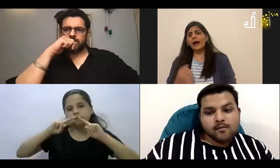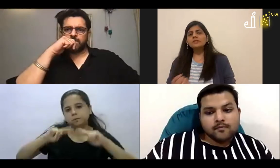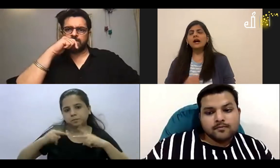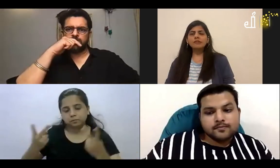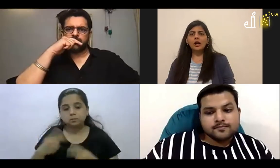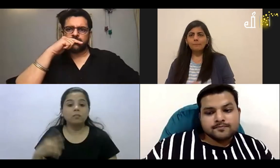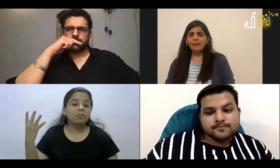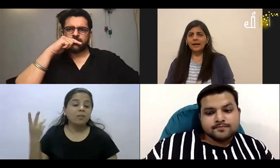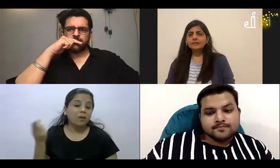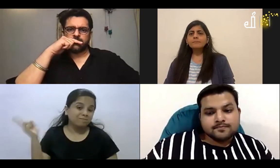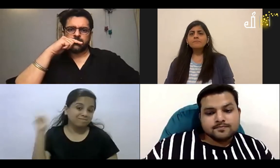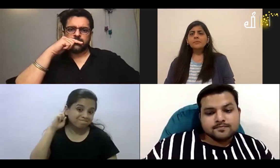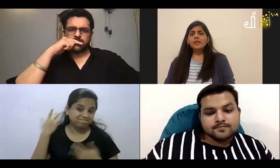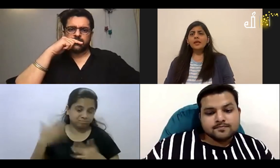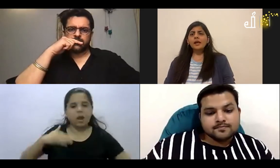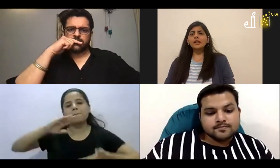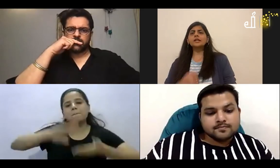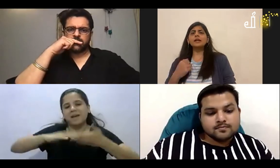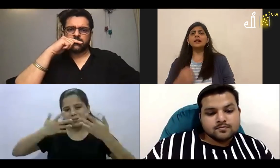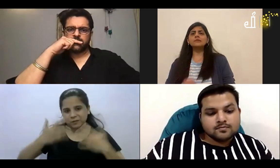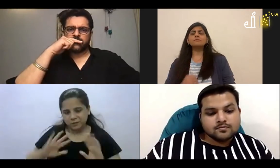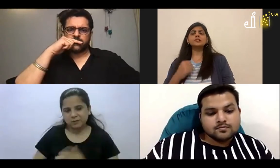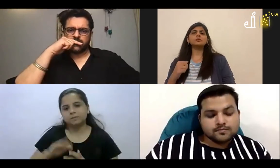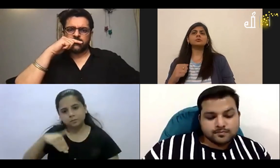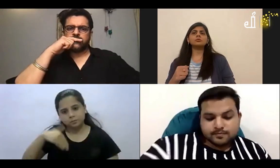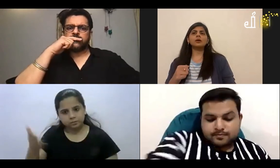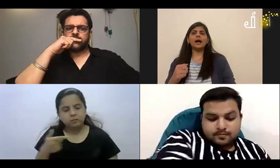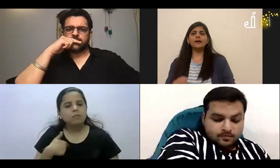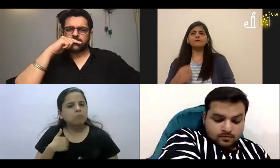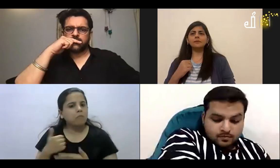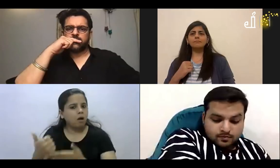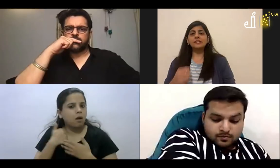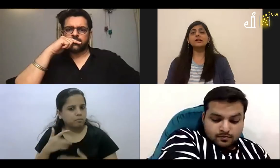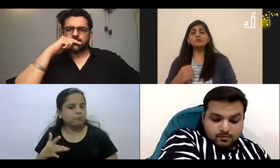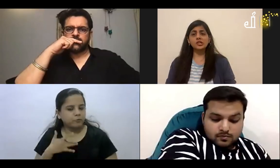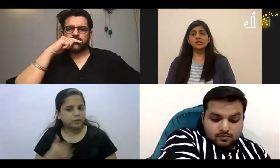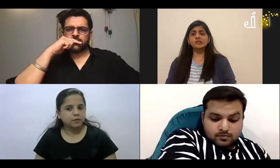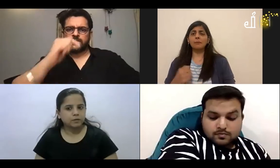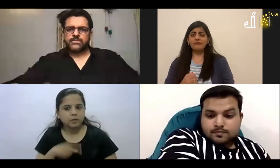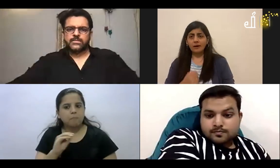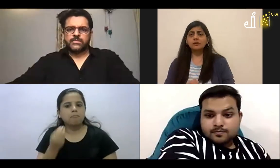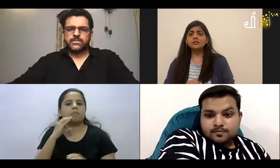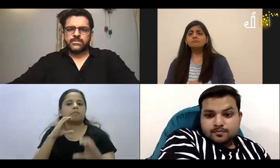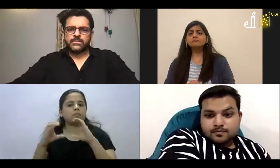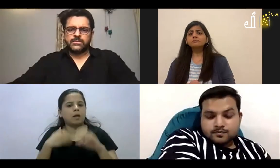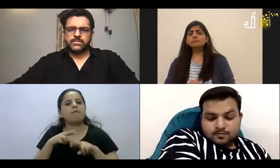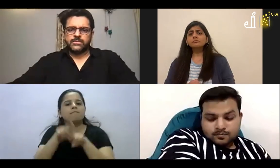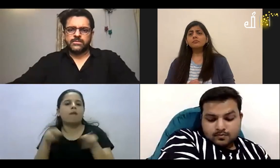it happened after I got married, and it helped me to have better communication with my family.